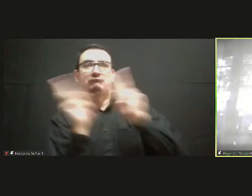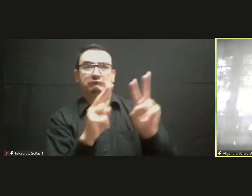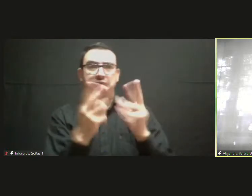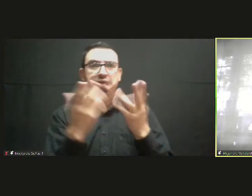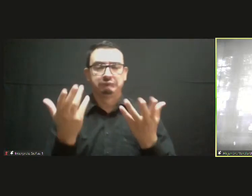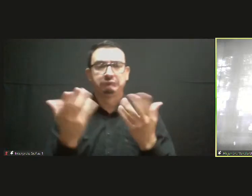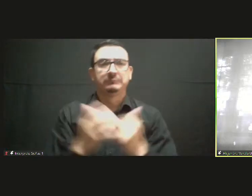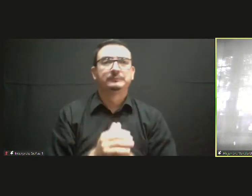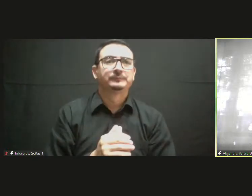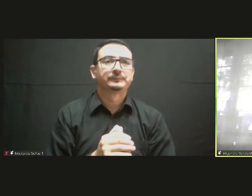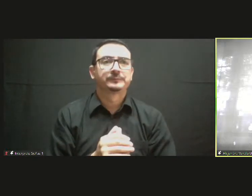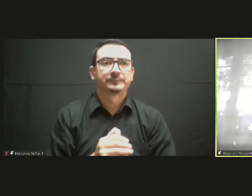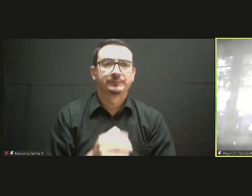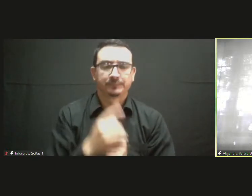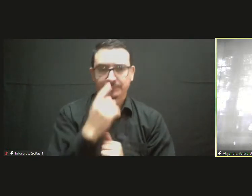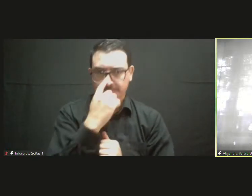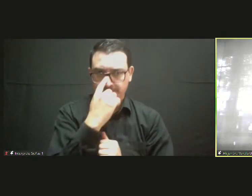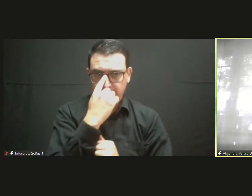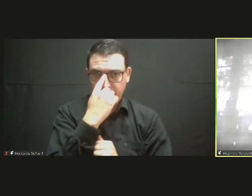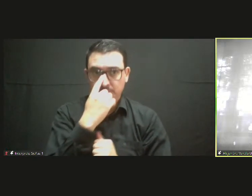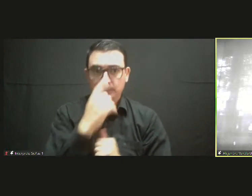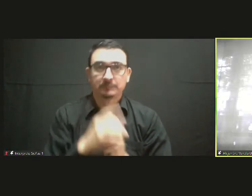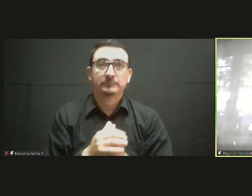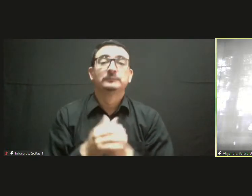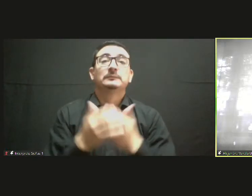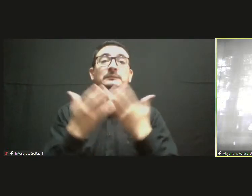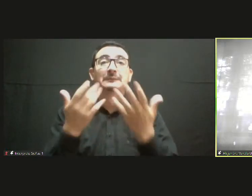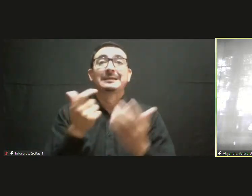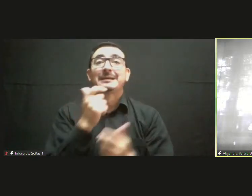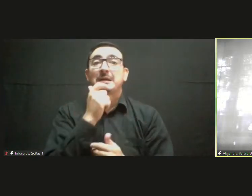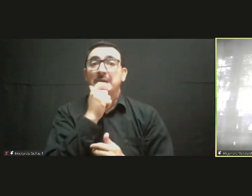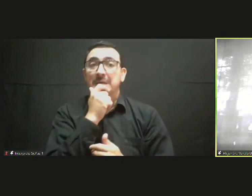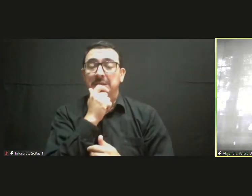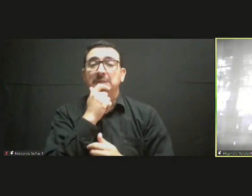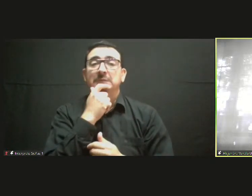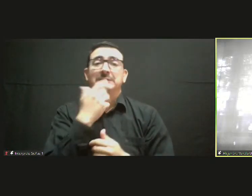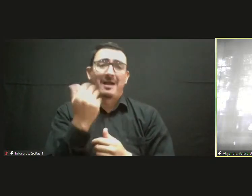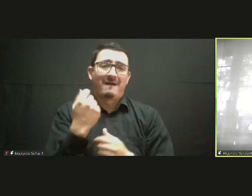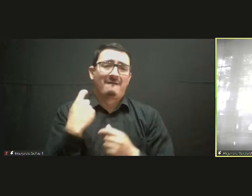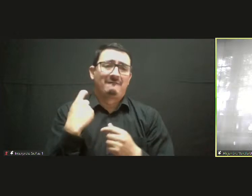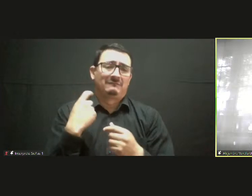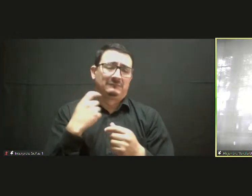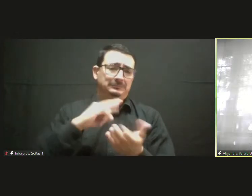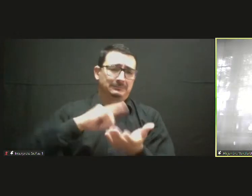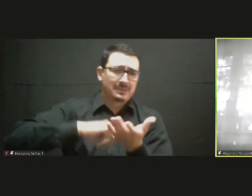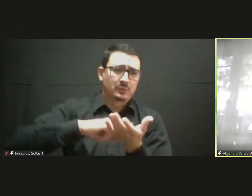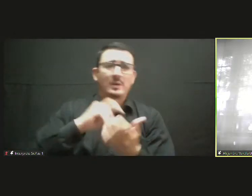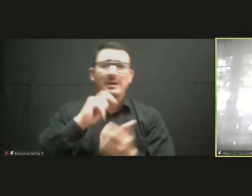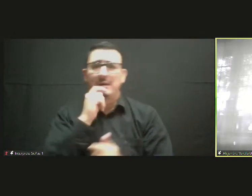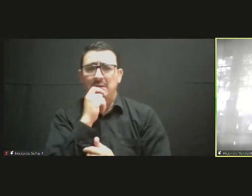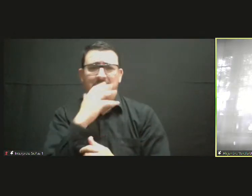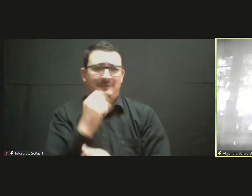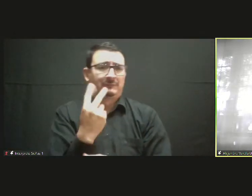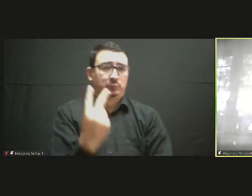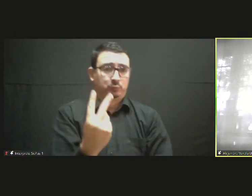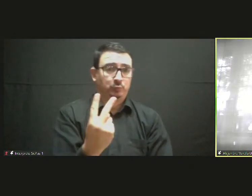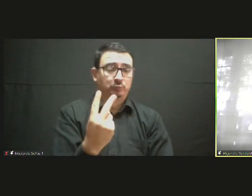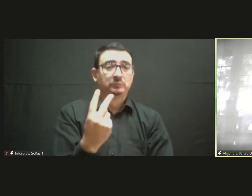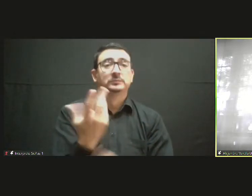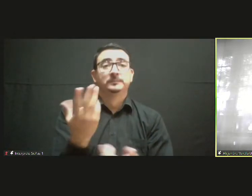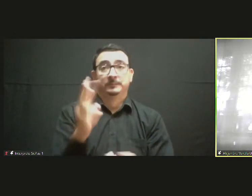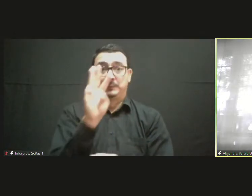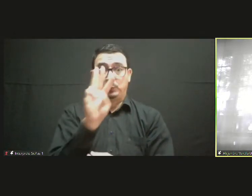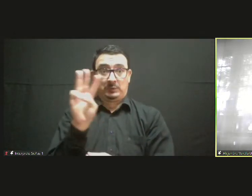and Spanish, and you can get all those from the website. The report provides a comprehensive study on